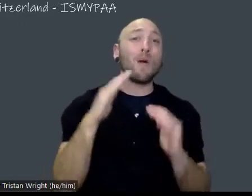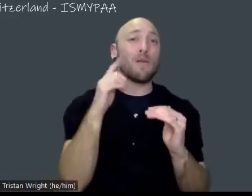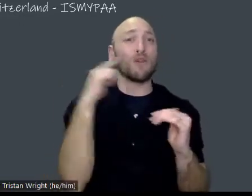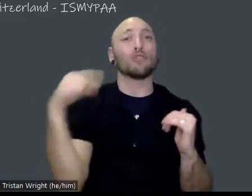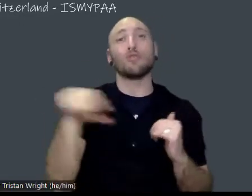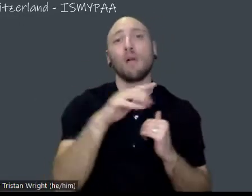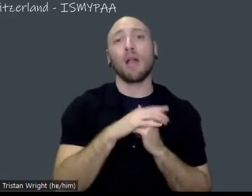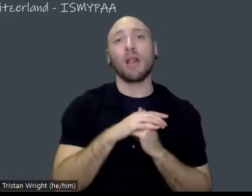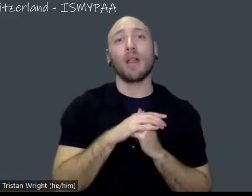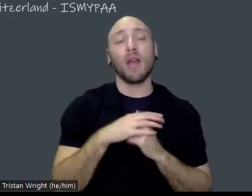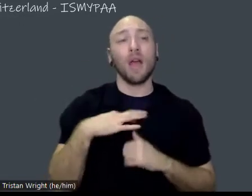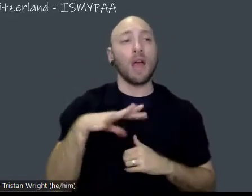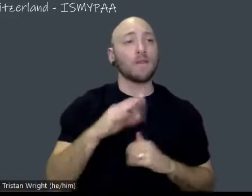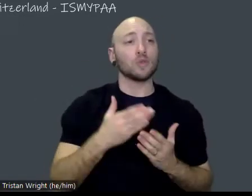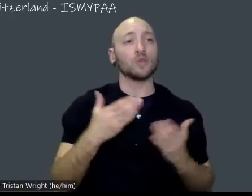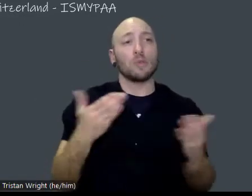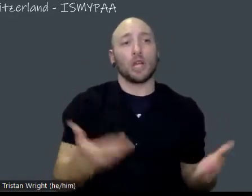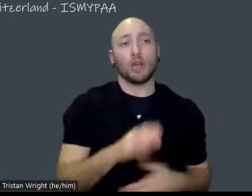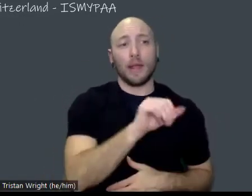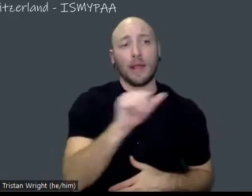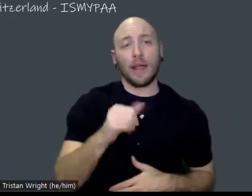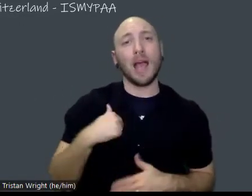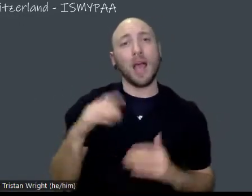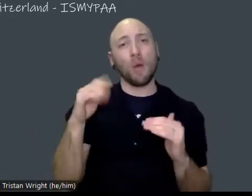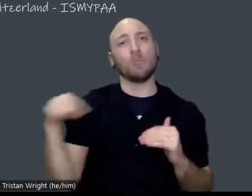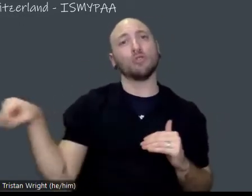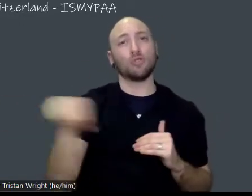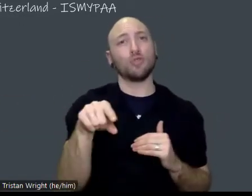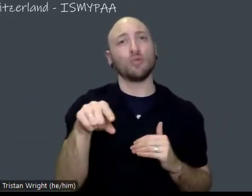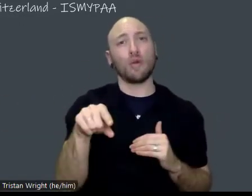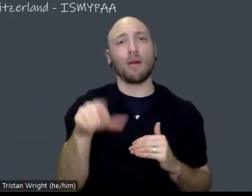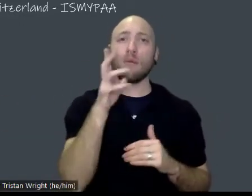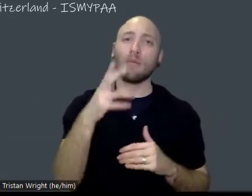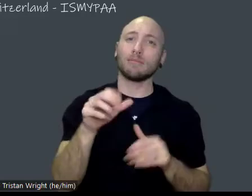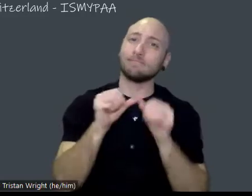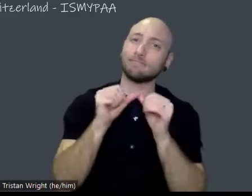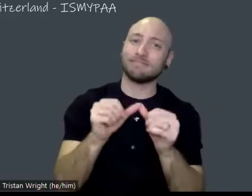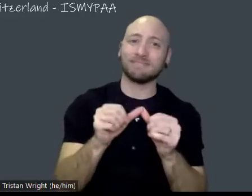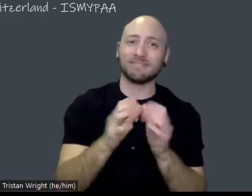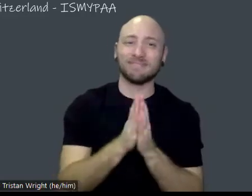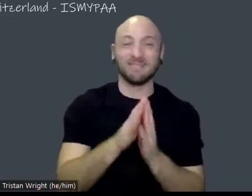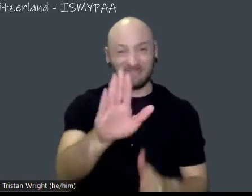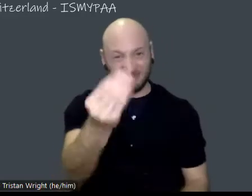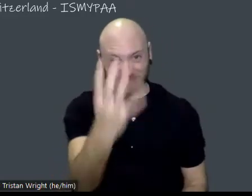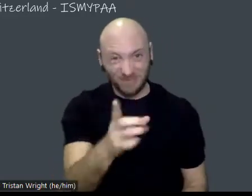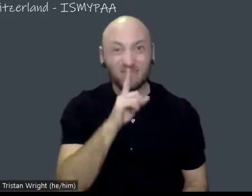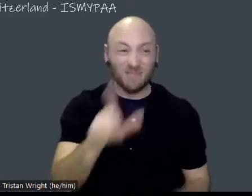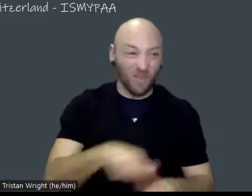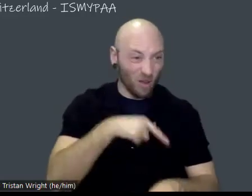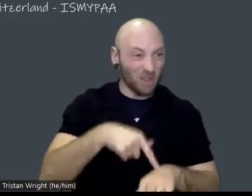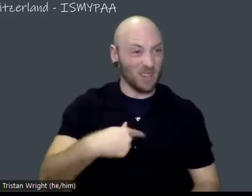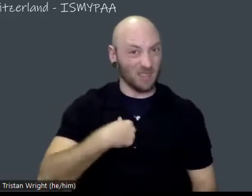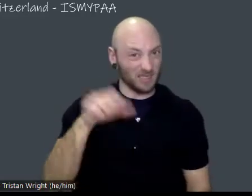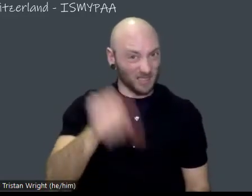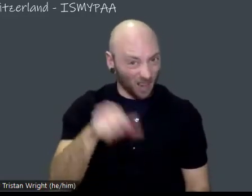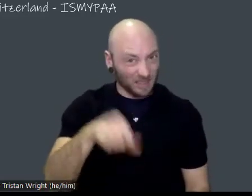I found here, and it took me long to get where I am now. It took me really long, but